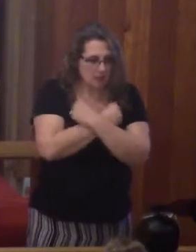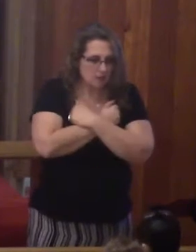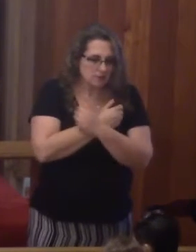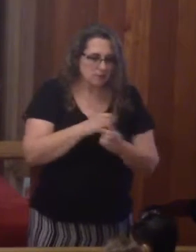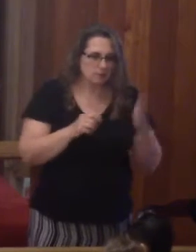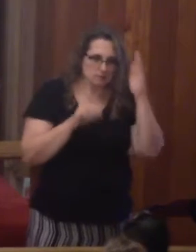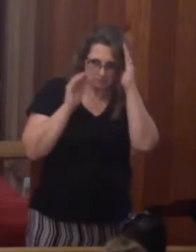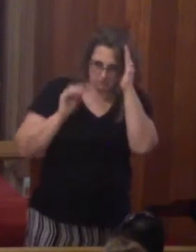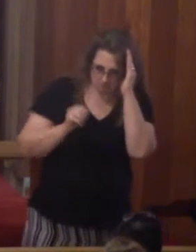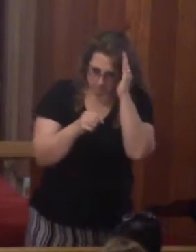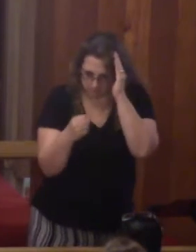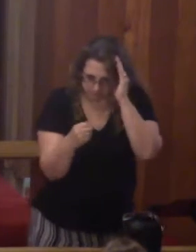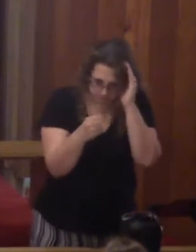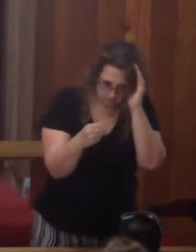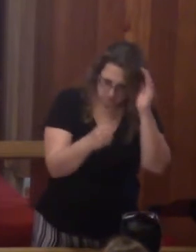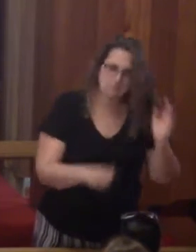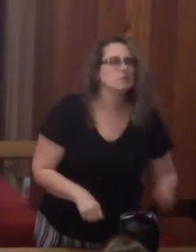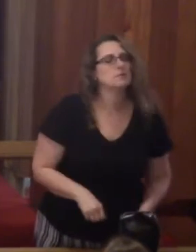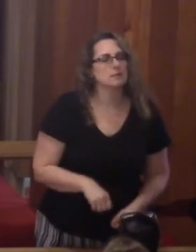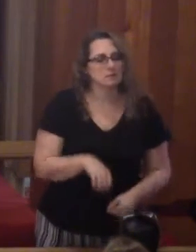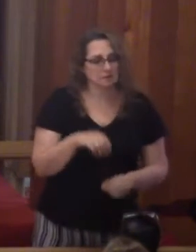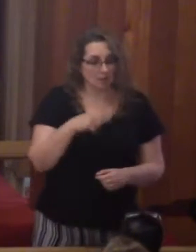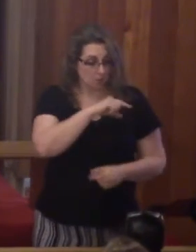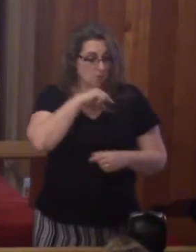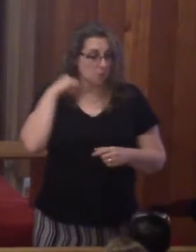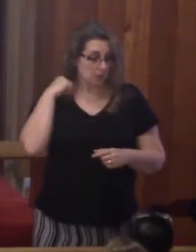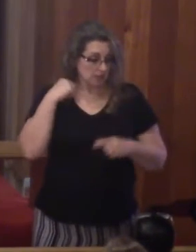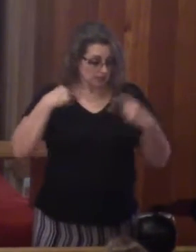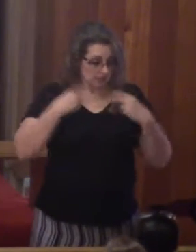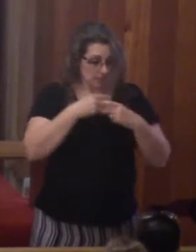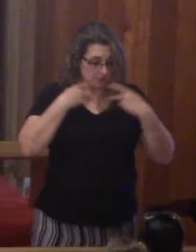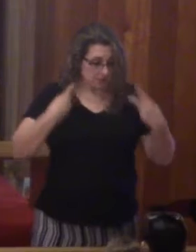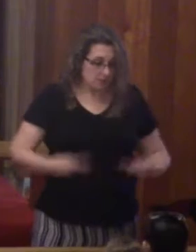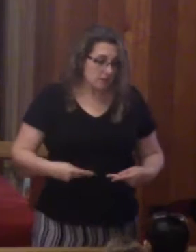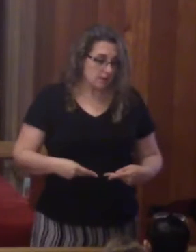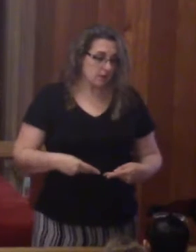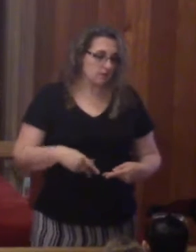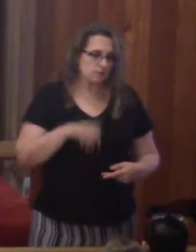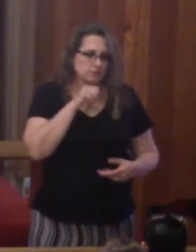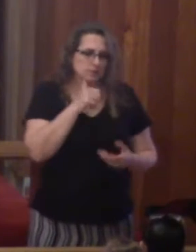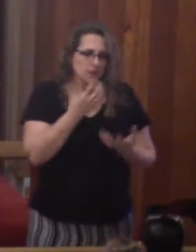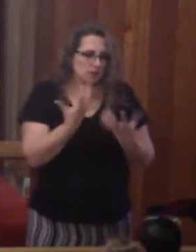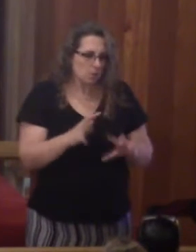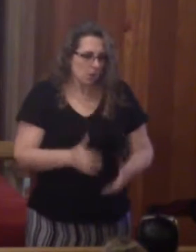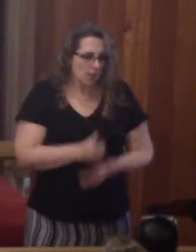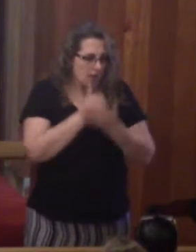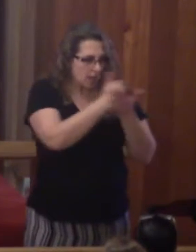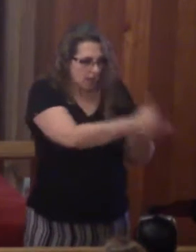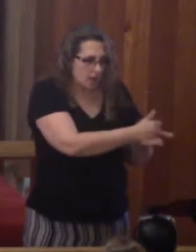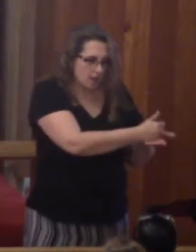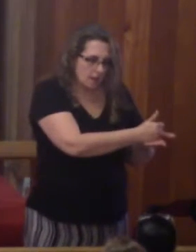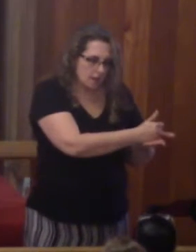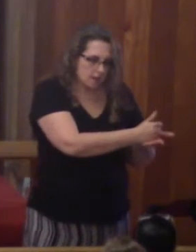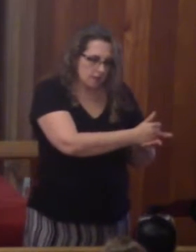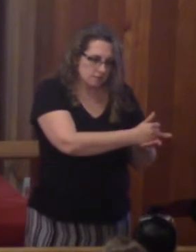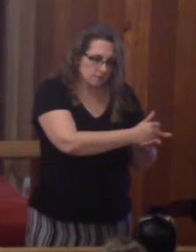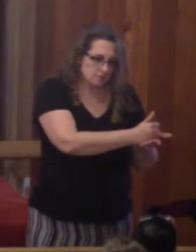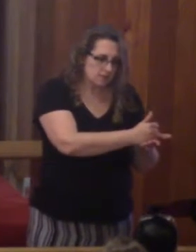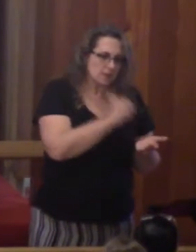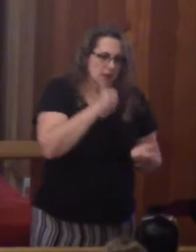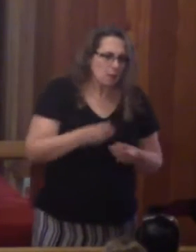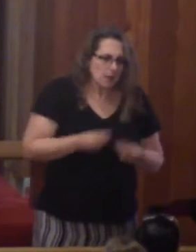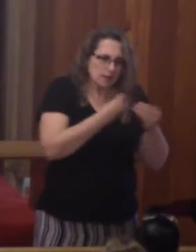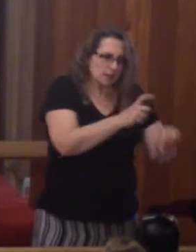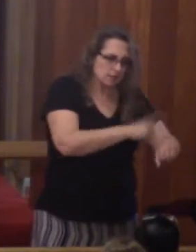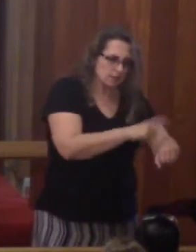other way. Right? The Levite and the priest, they didn't want to help the guy because if they did, they'd lose their time. Not just